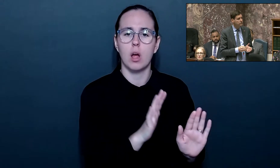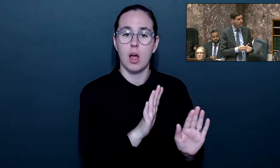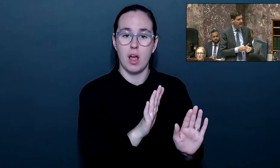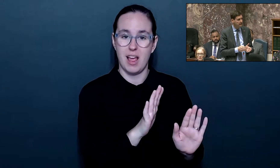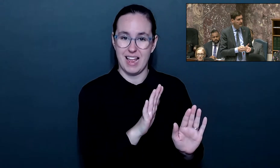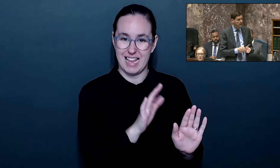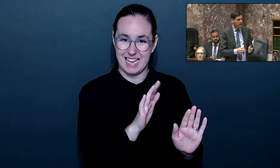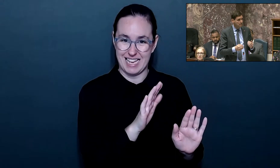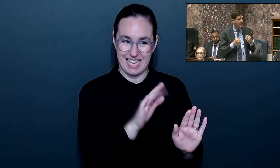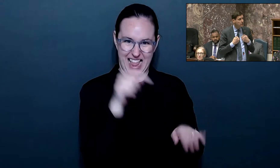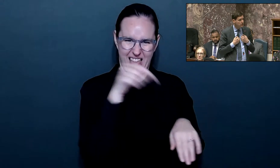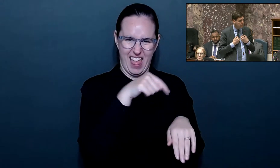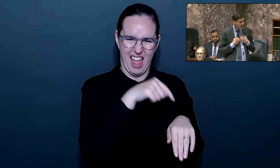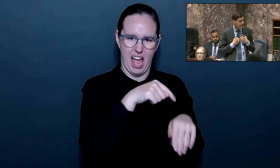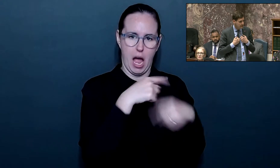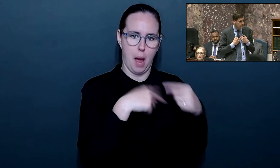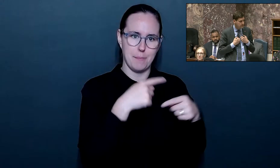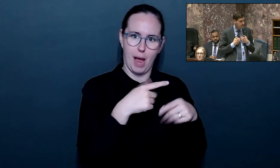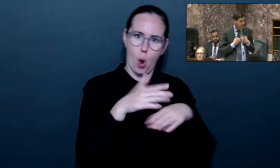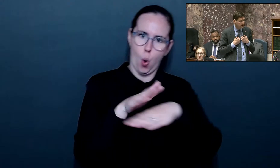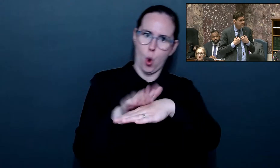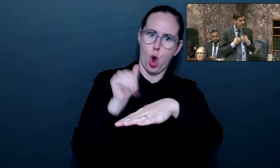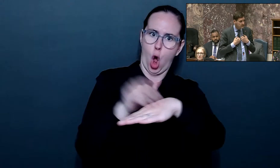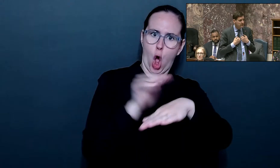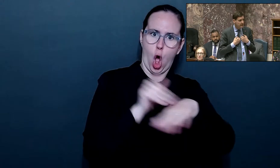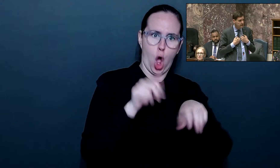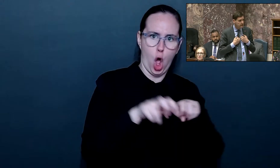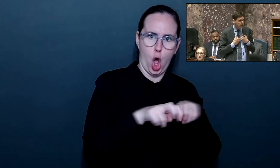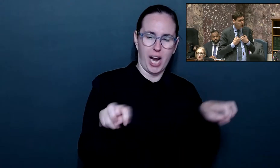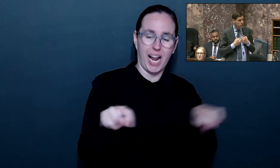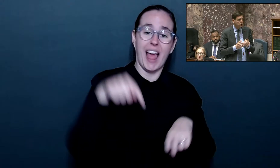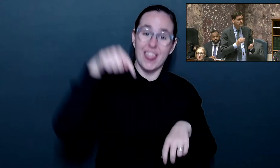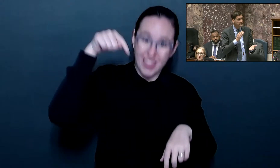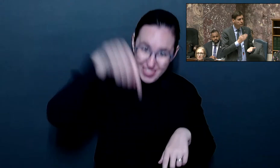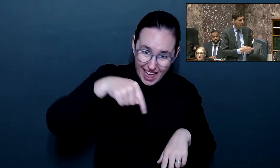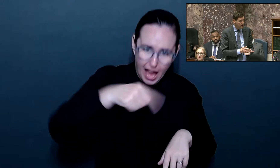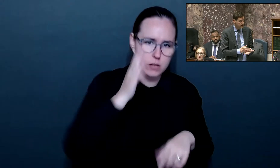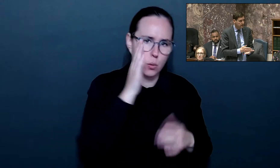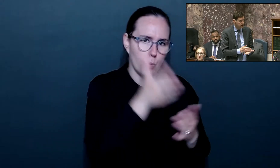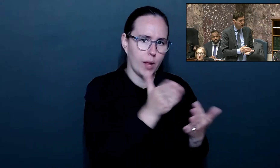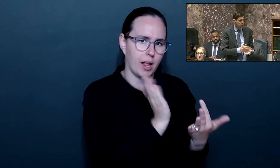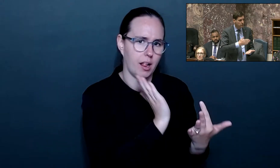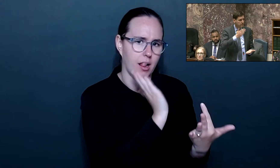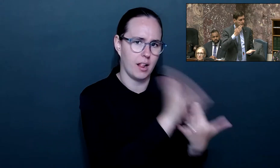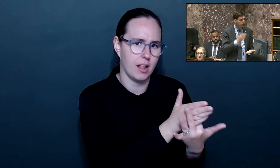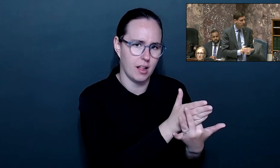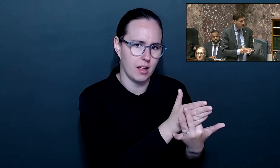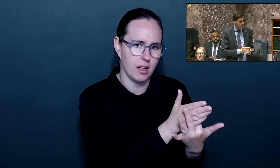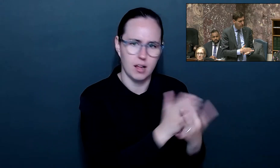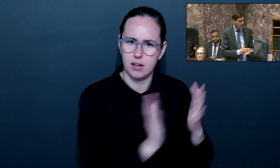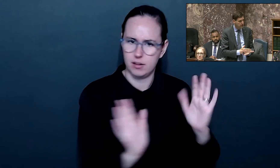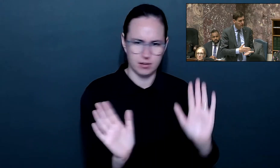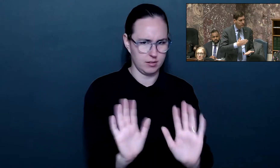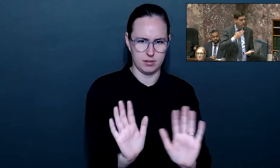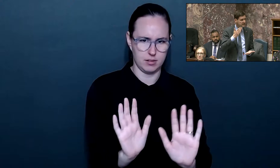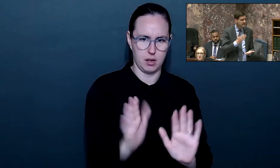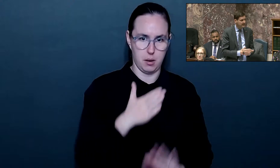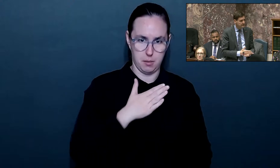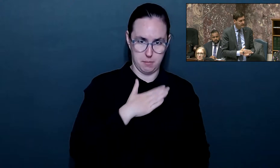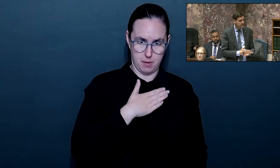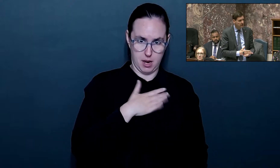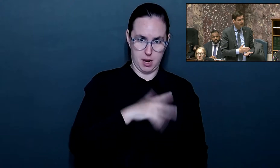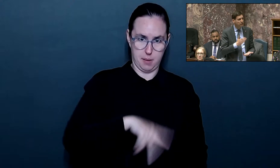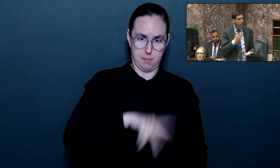We won't do that. My own opinion is that this man should be tried, should be prosecuted, should